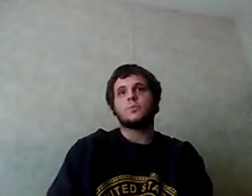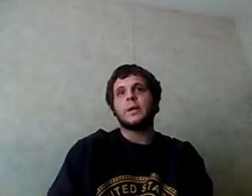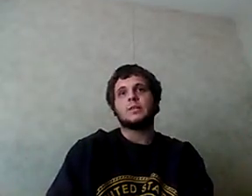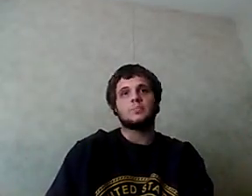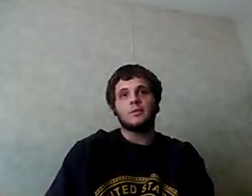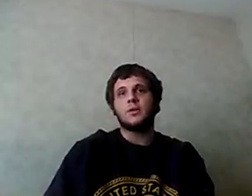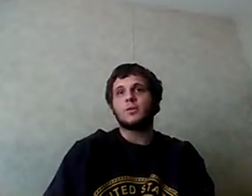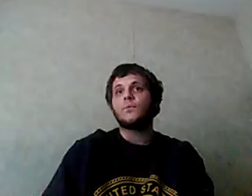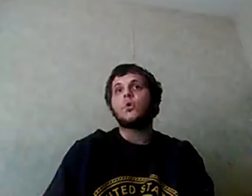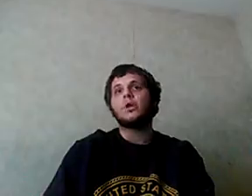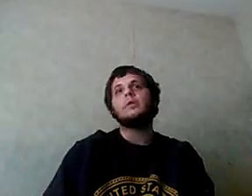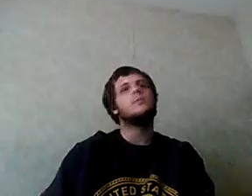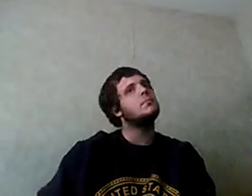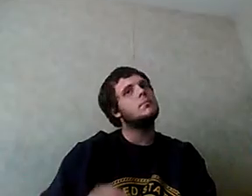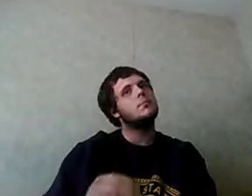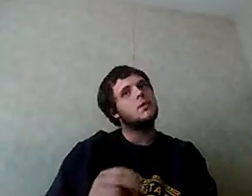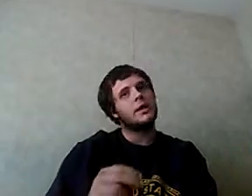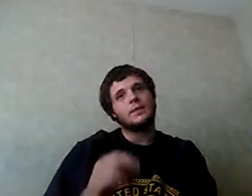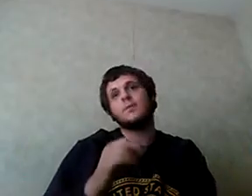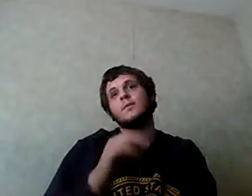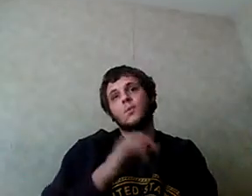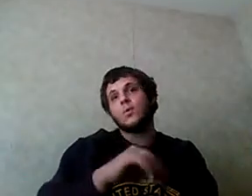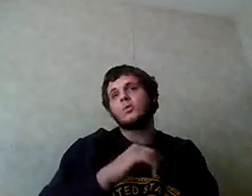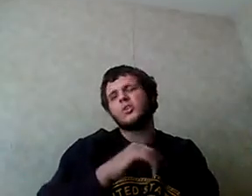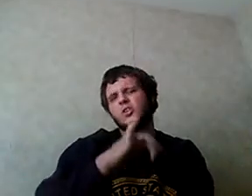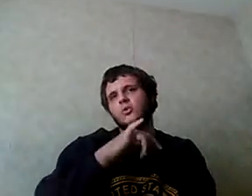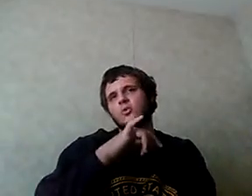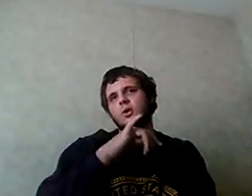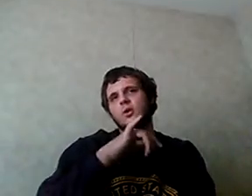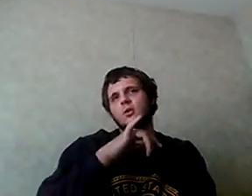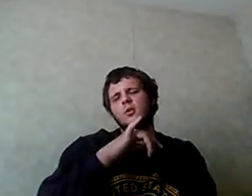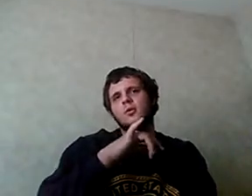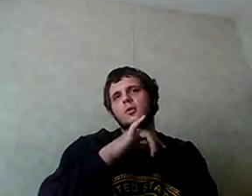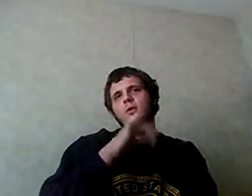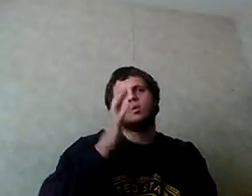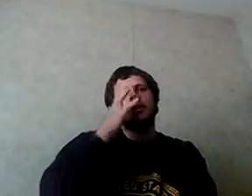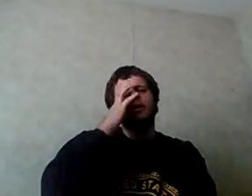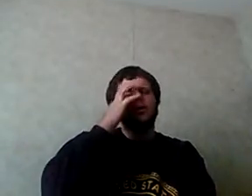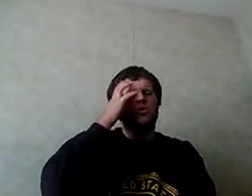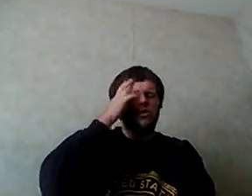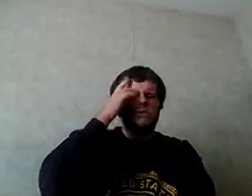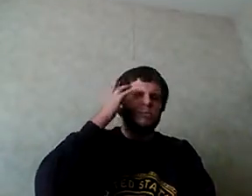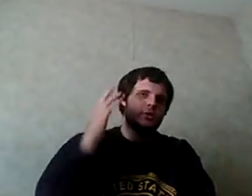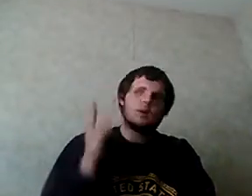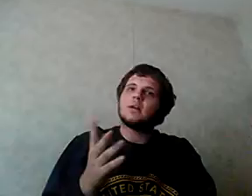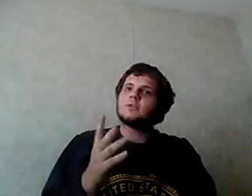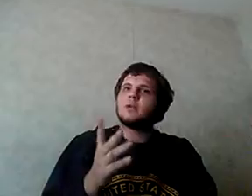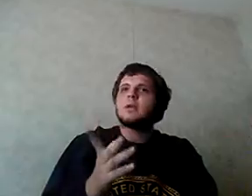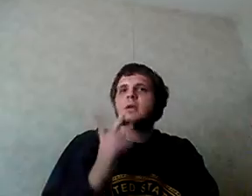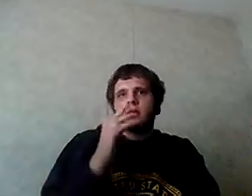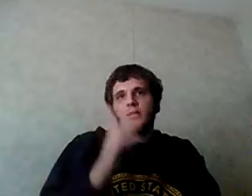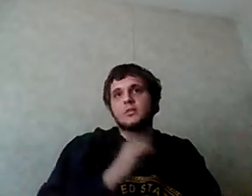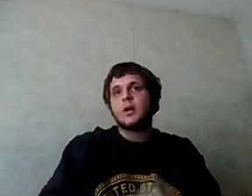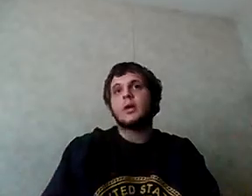becomes a waste. But if you can afford it, like if you can afford to, you know, let it crumble to dust, then it's not